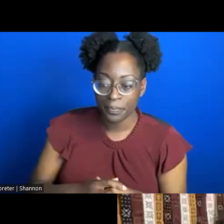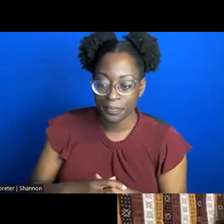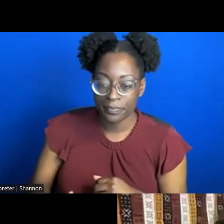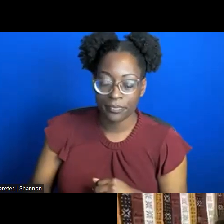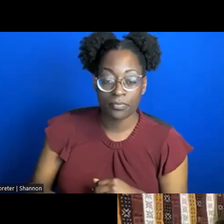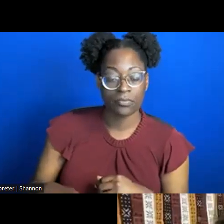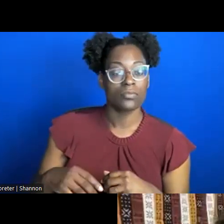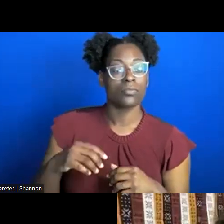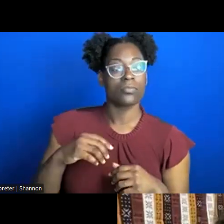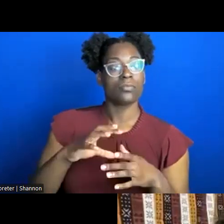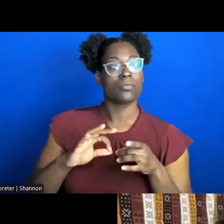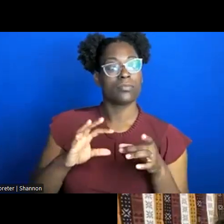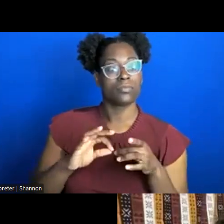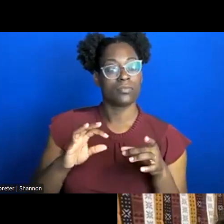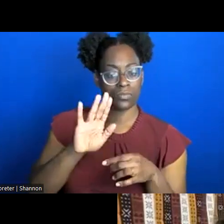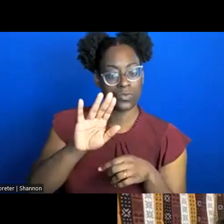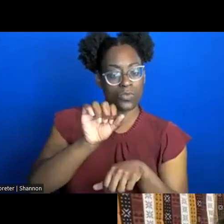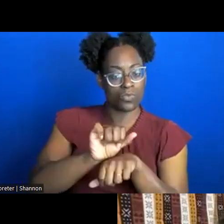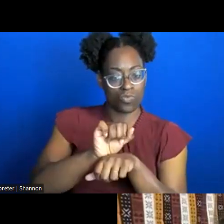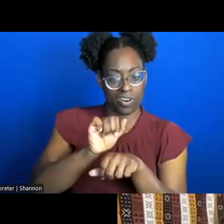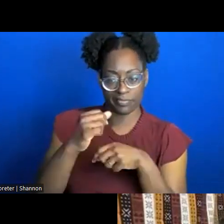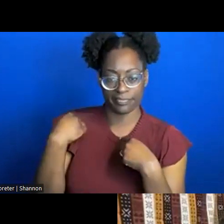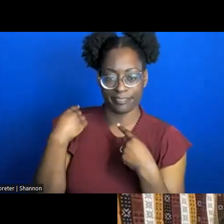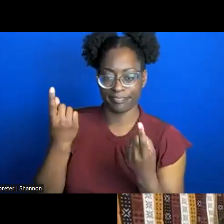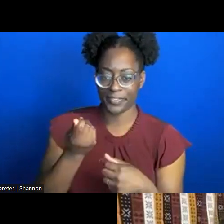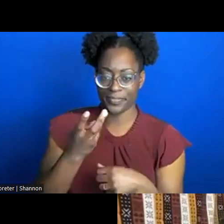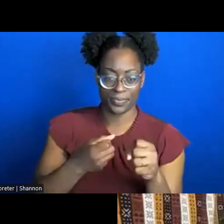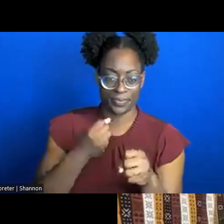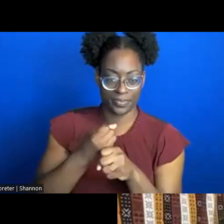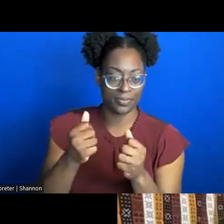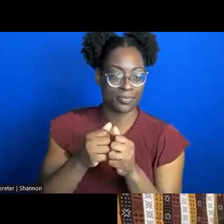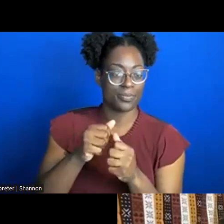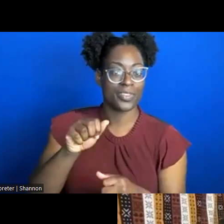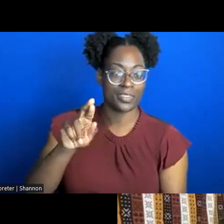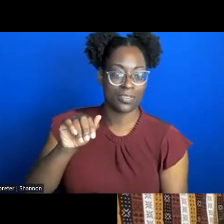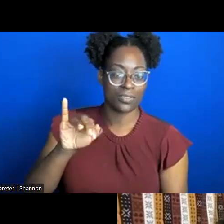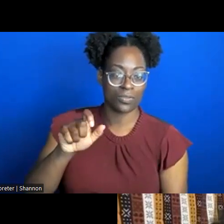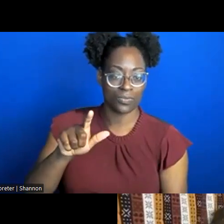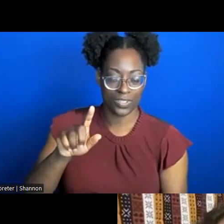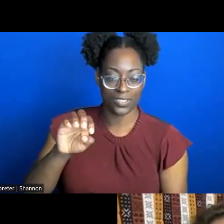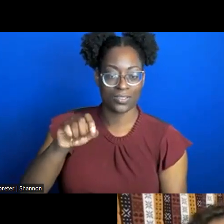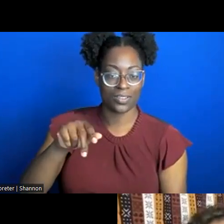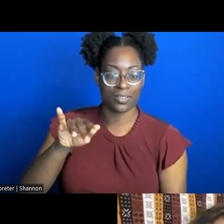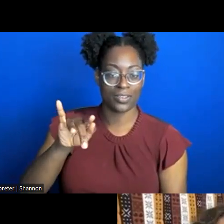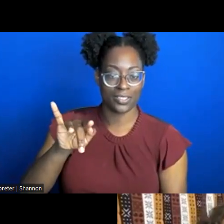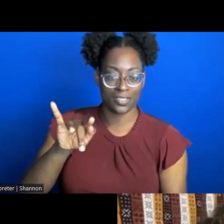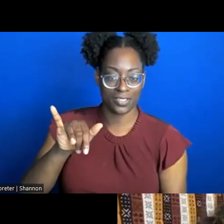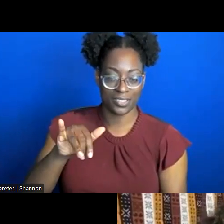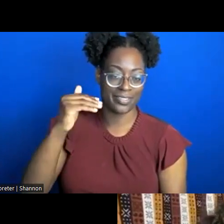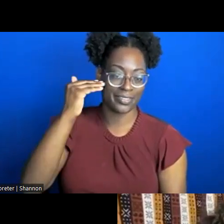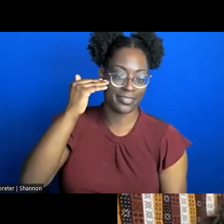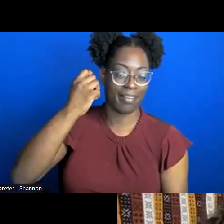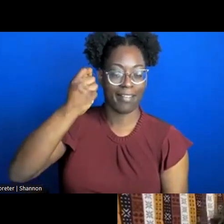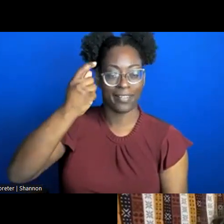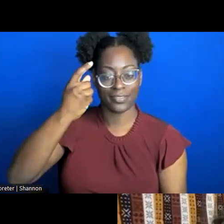Given the work that you've been doing for the past couple of years with the Racial Equity Consciousness Institute, what would you say is